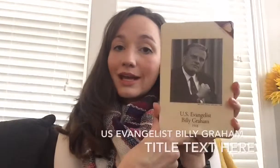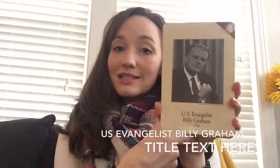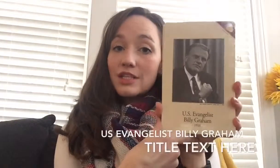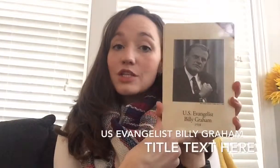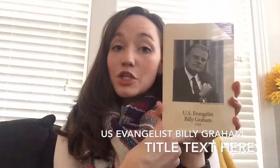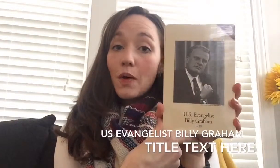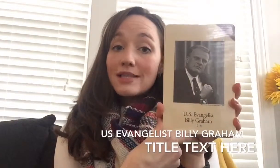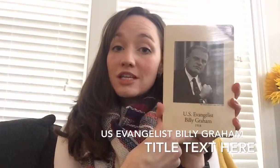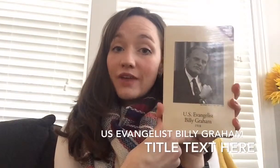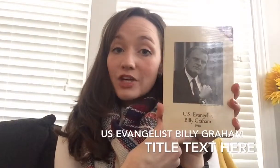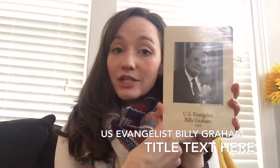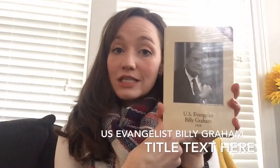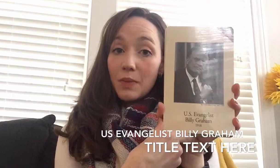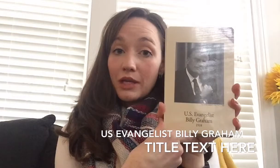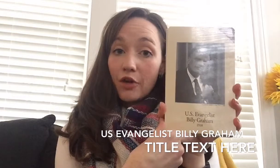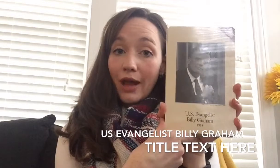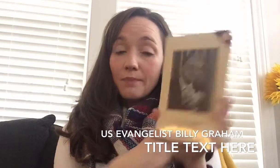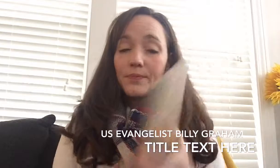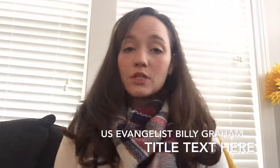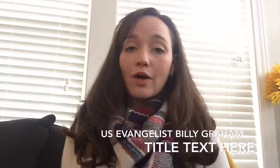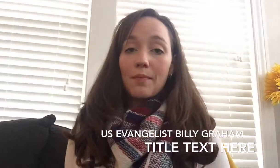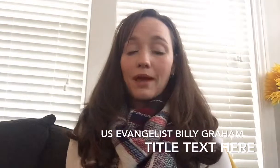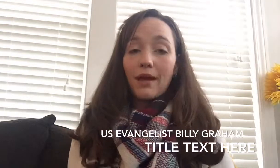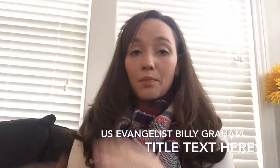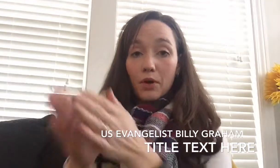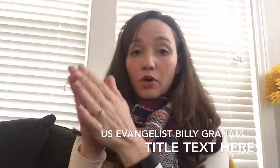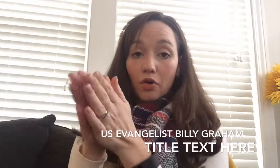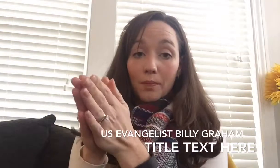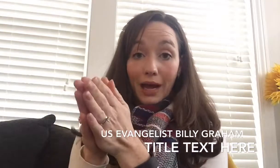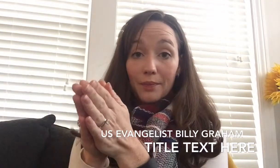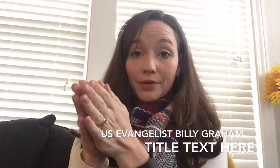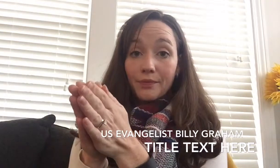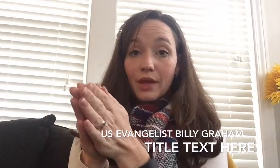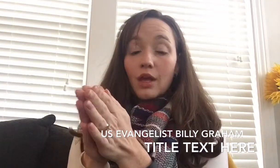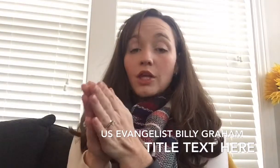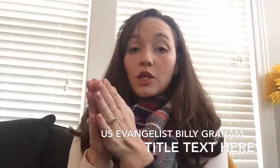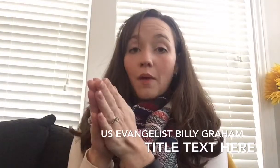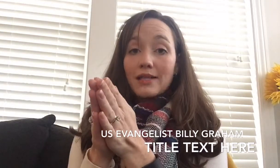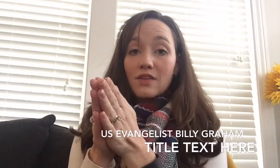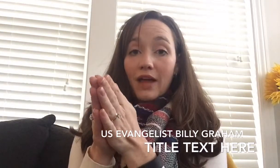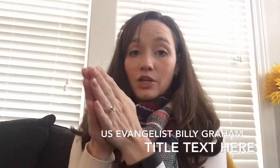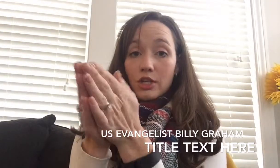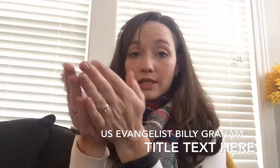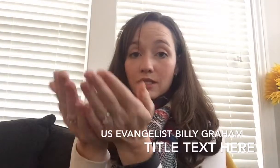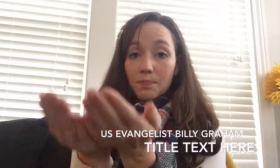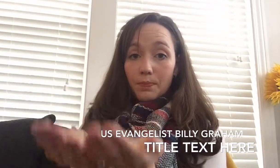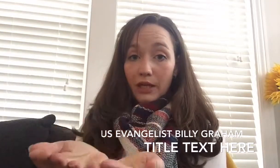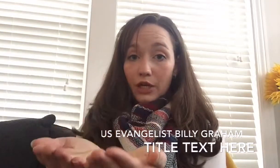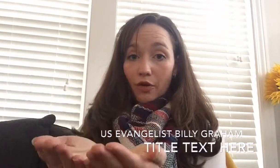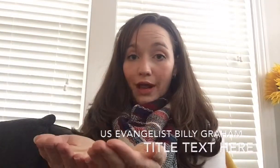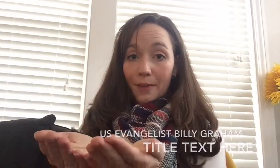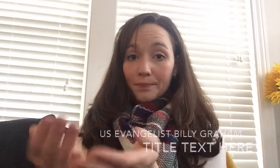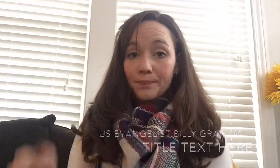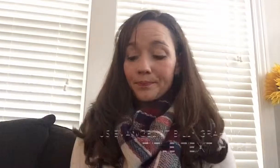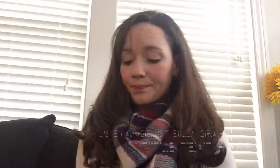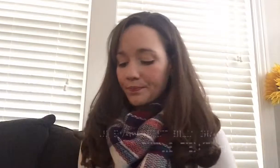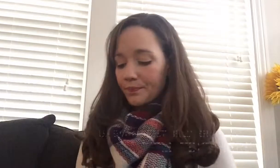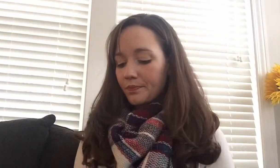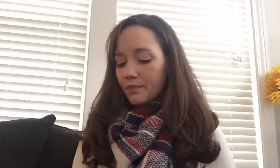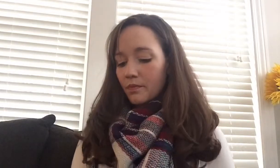Next is U.S. Evangelist Billy Graham. So I make a book or a Bible, U.S. Evangelist Billy Graham.